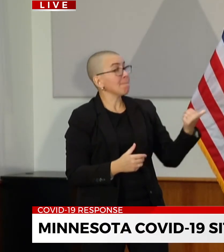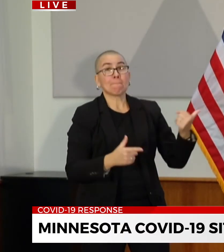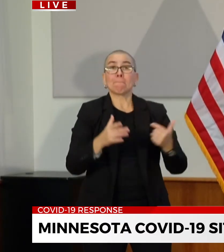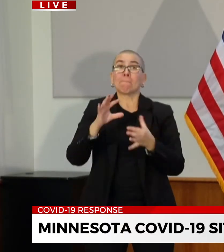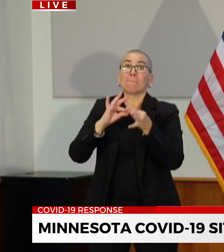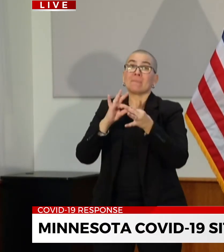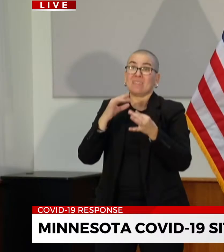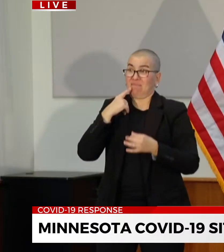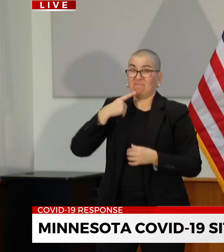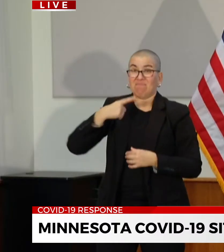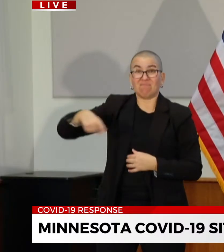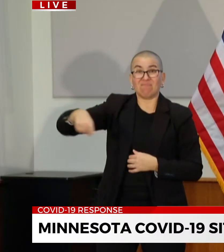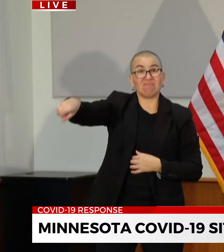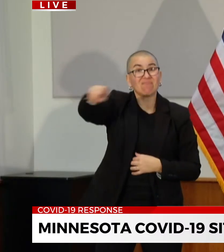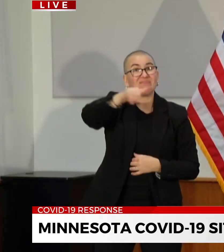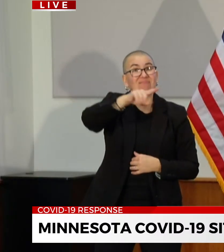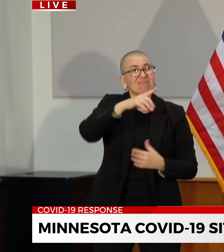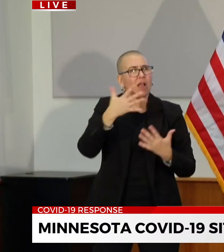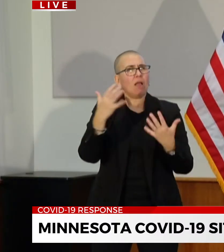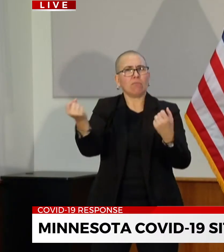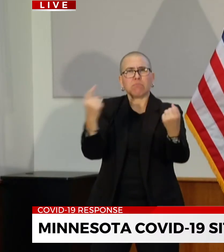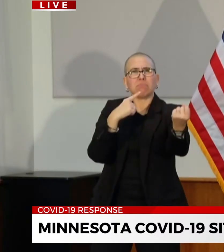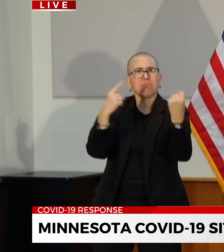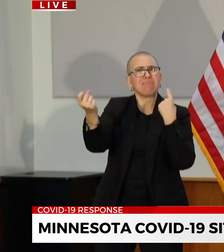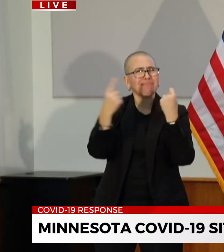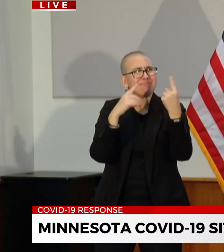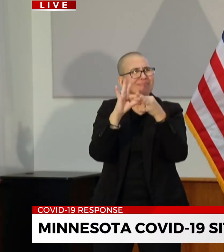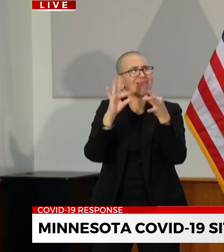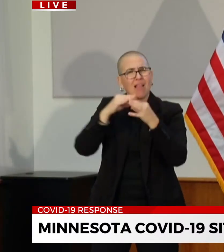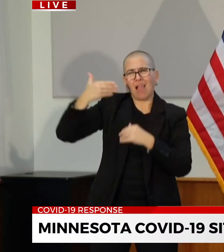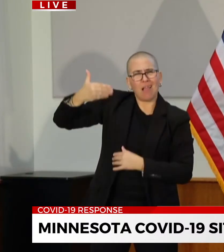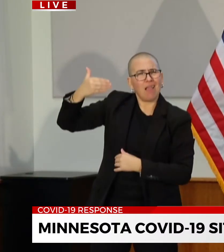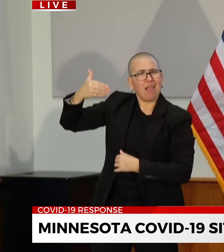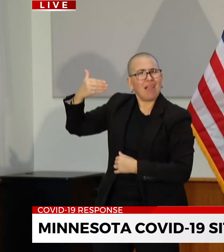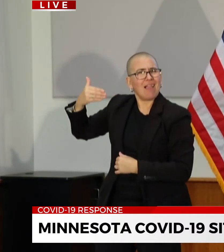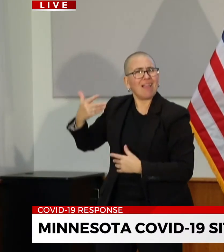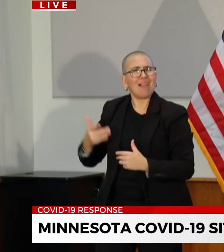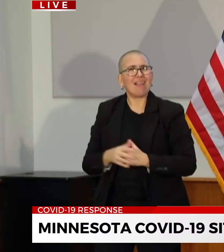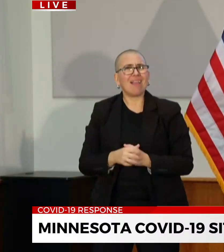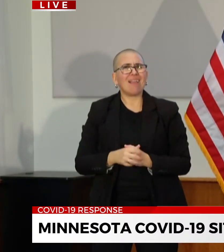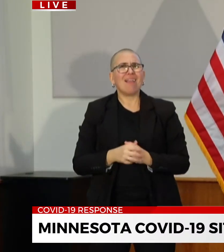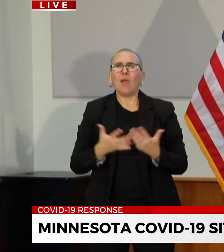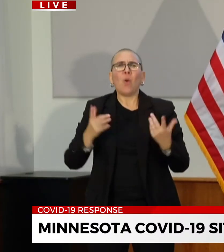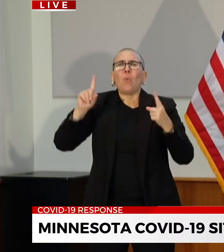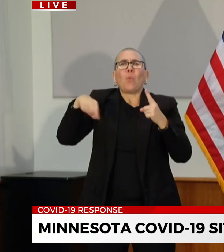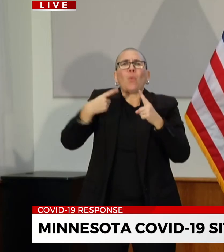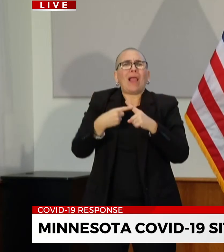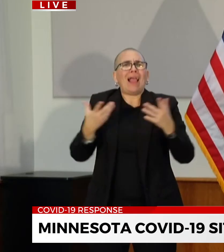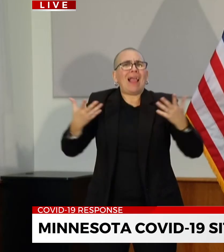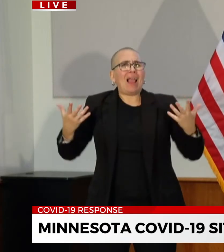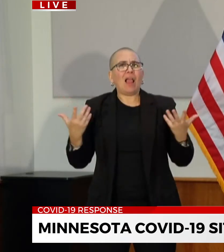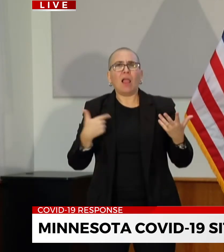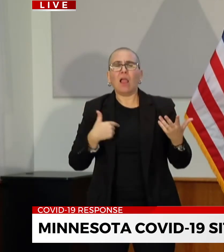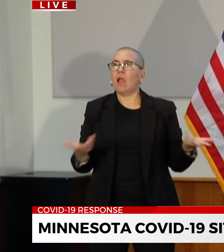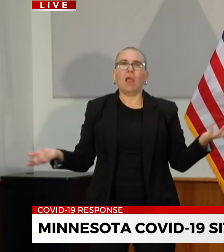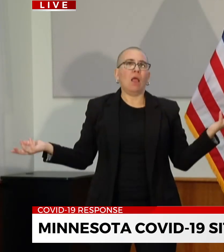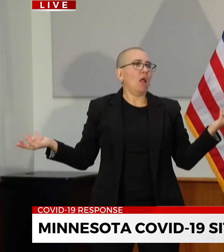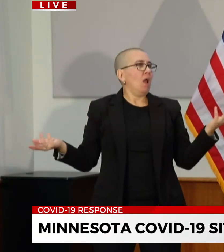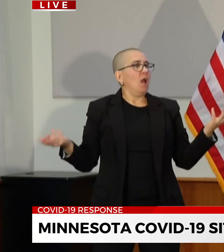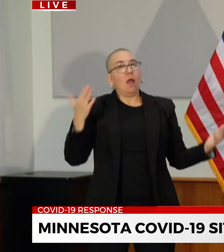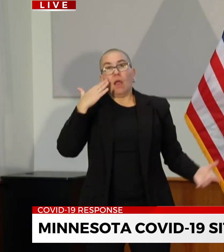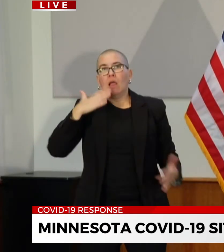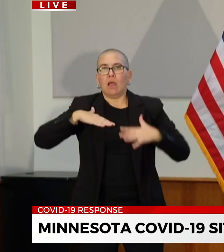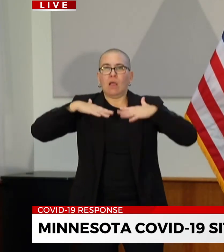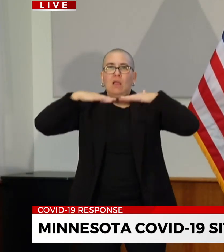of you have asked in prior briefings, well, when do we reach the breaking point? And what they keep reinforcing with us